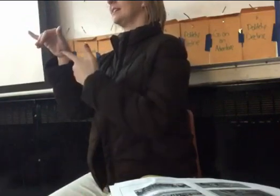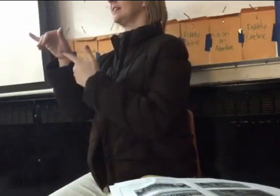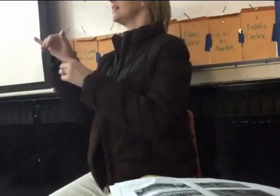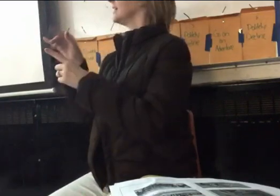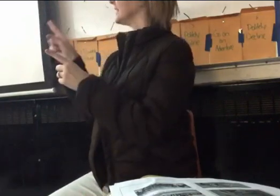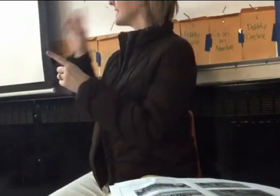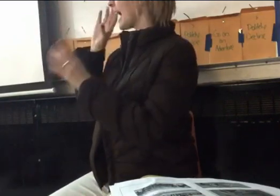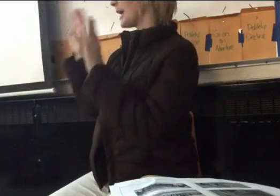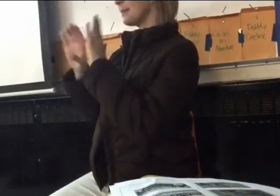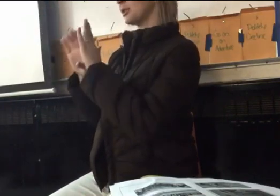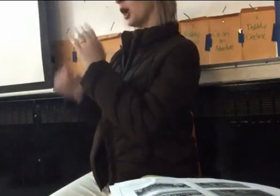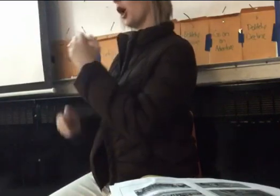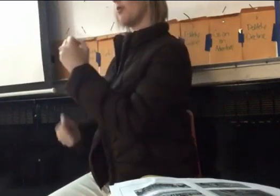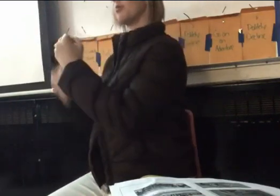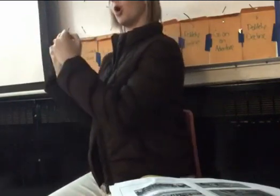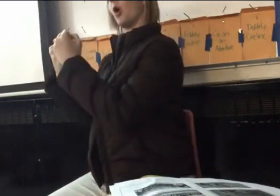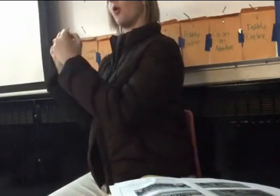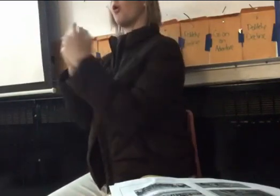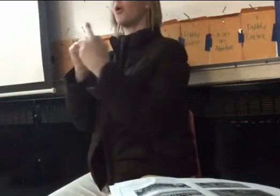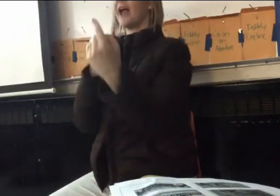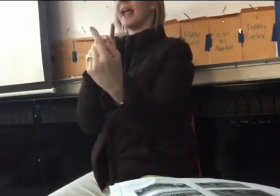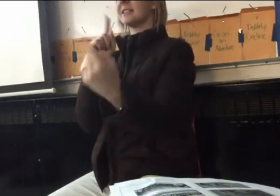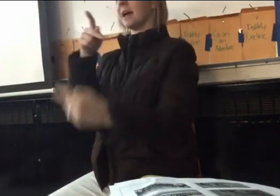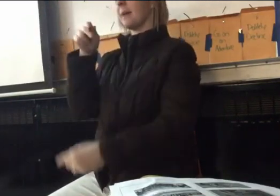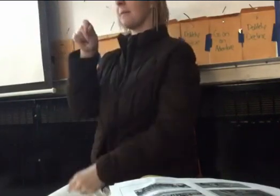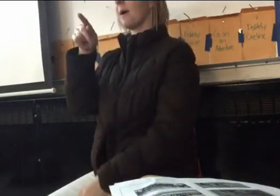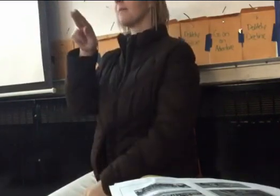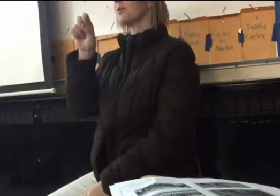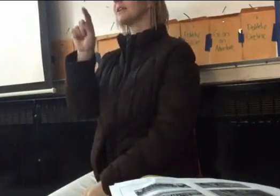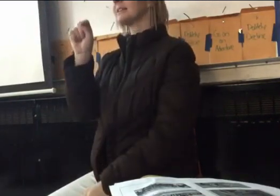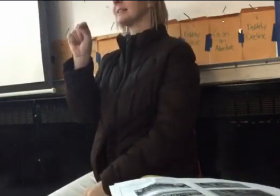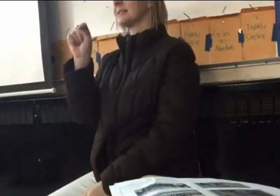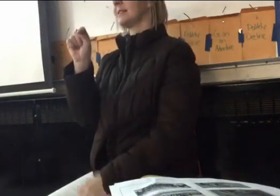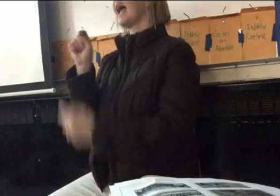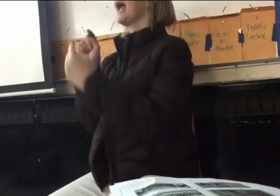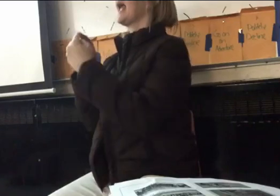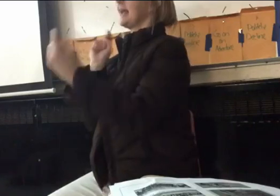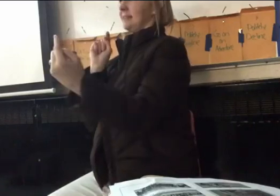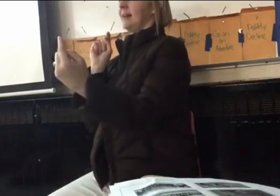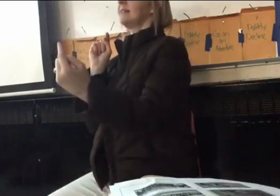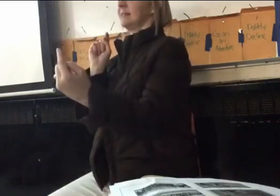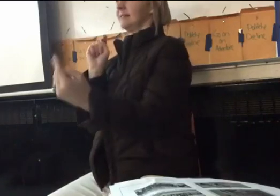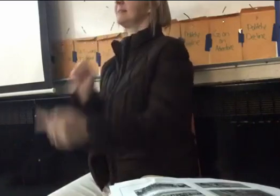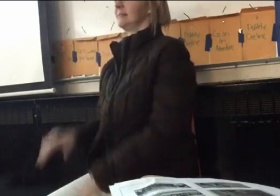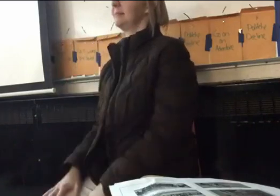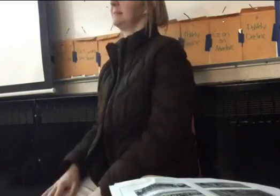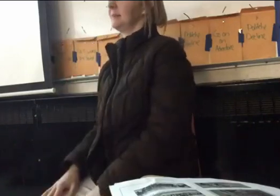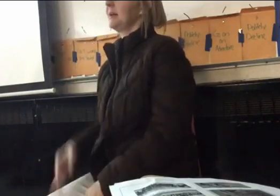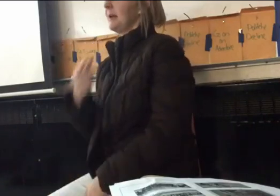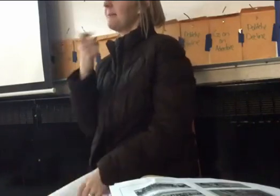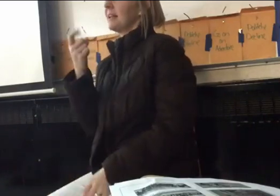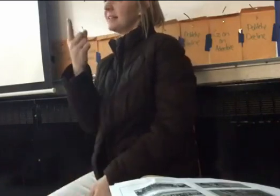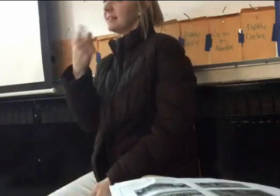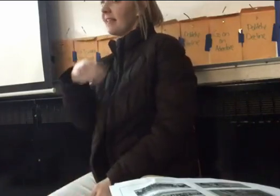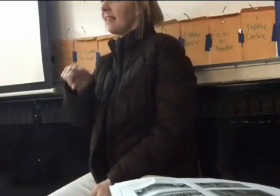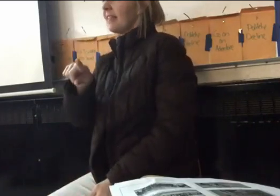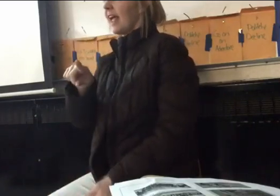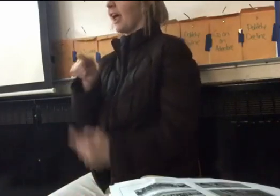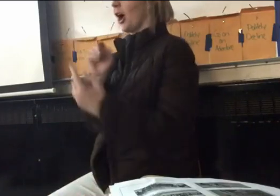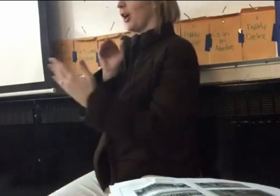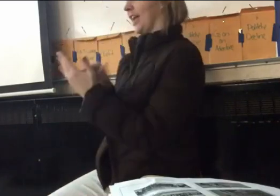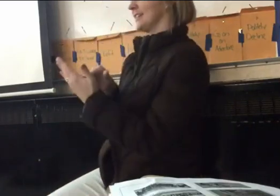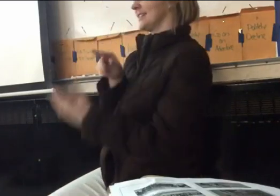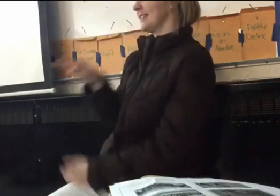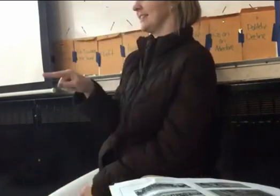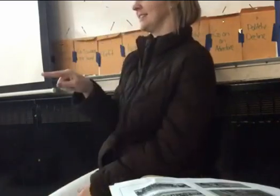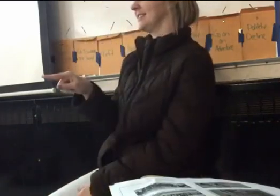this image pro or anti-populist? Anti-populist. Anti-populist, right? Because they are going to be anti-against this.